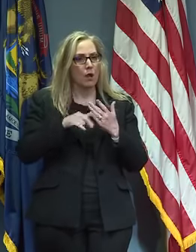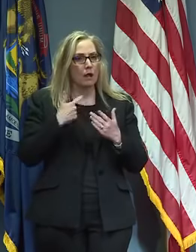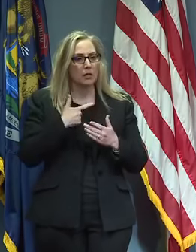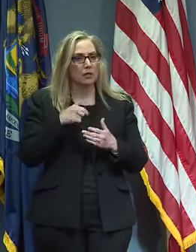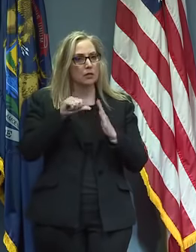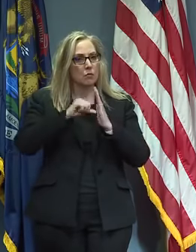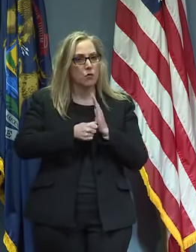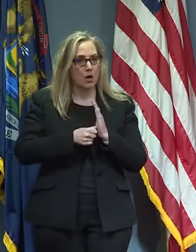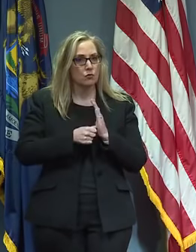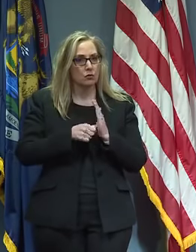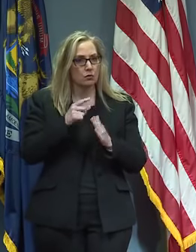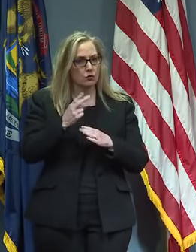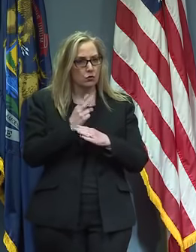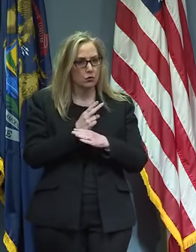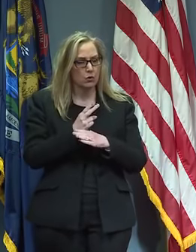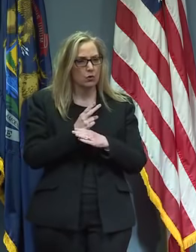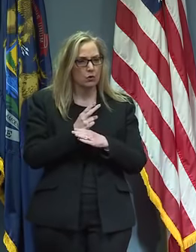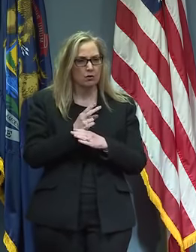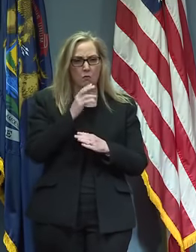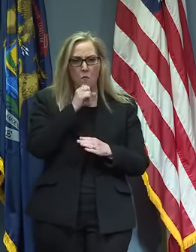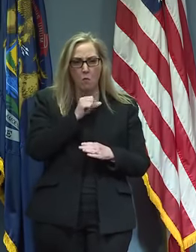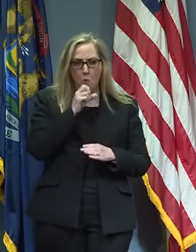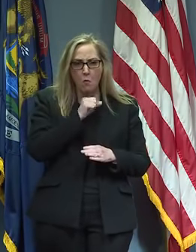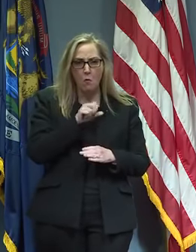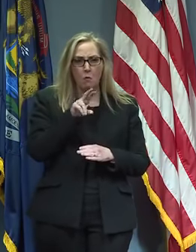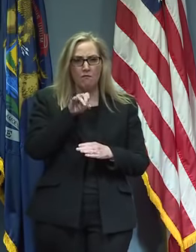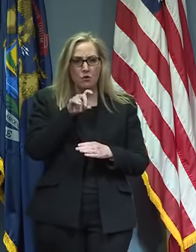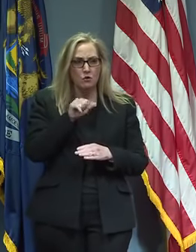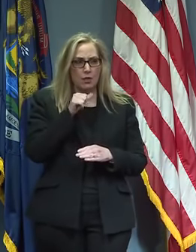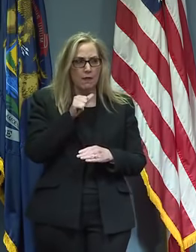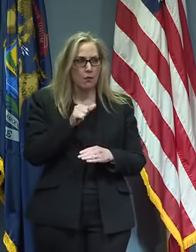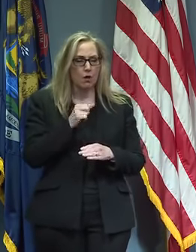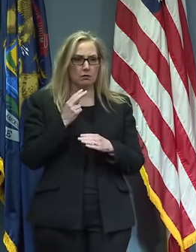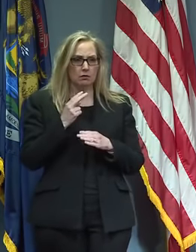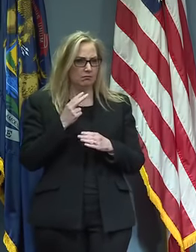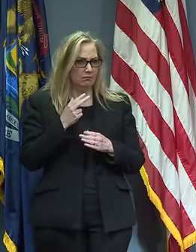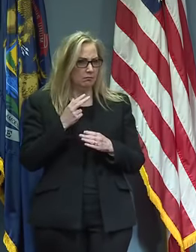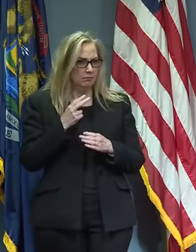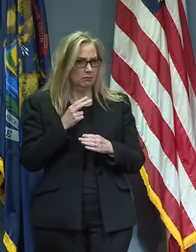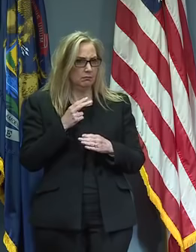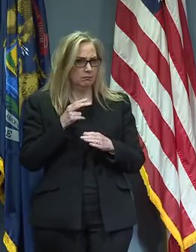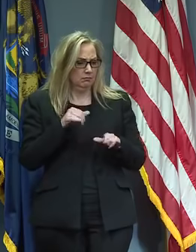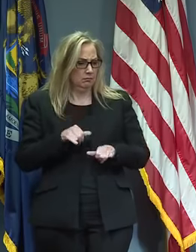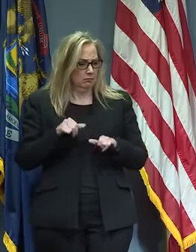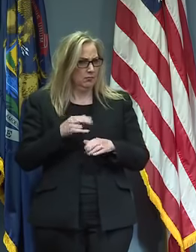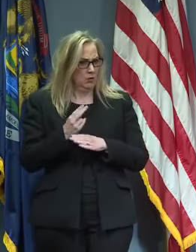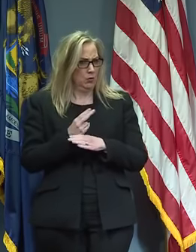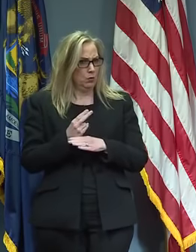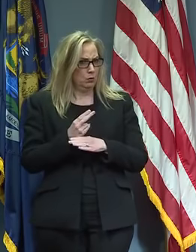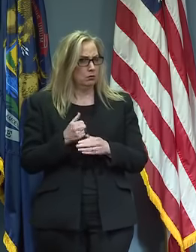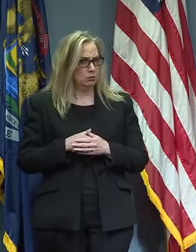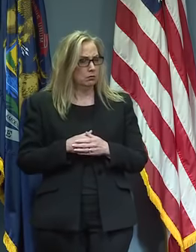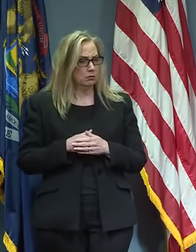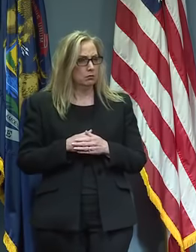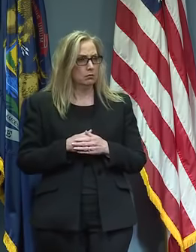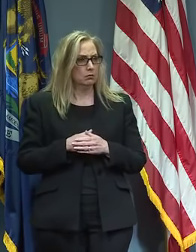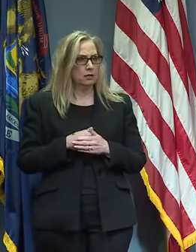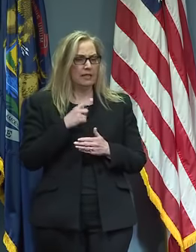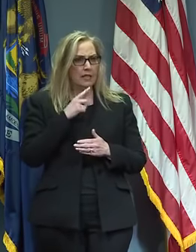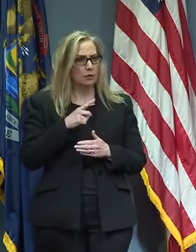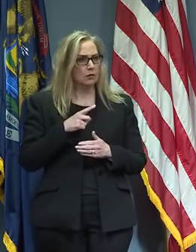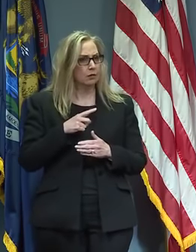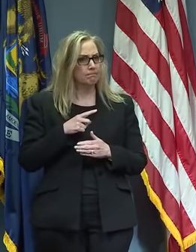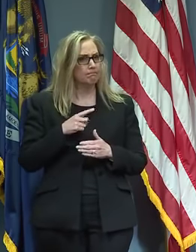impression that you used an outdated version of it that was less stringent than the current version, and that he expressed a deep concern that